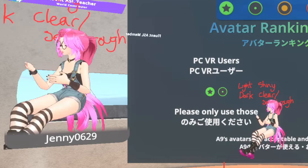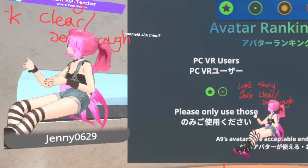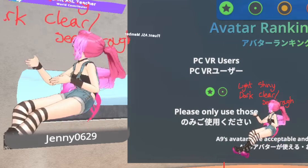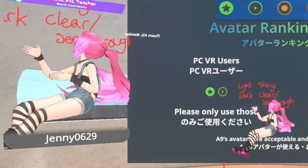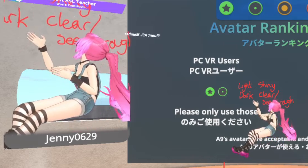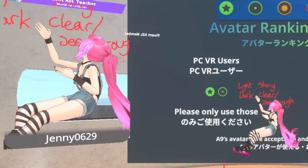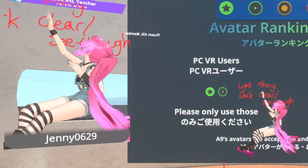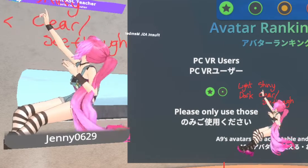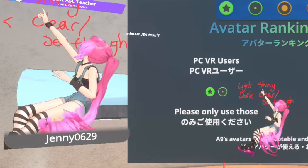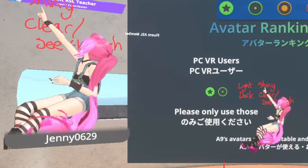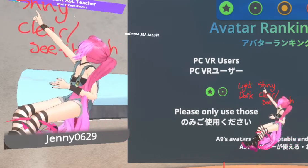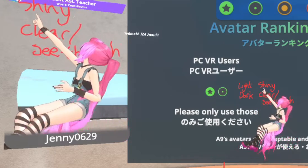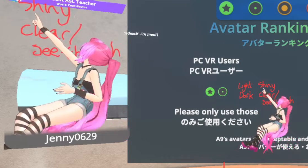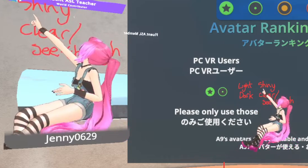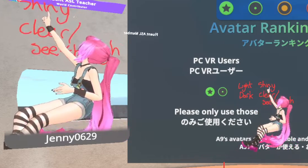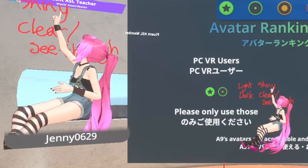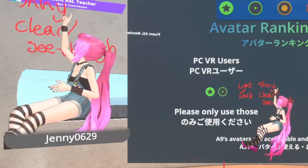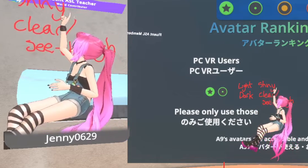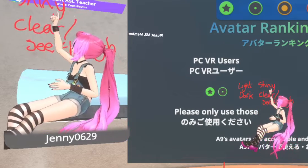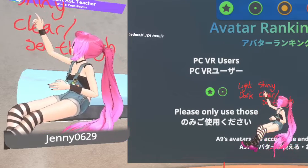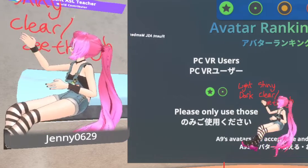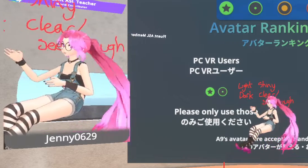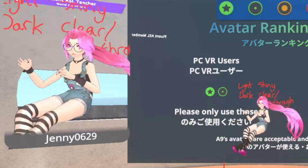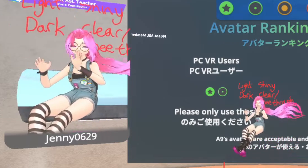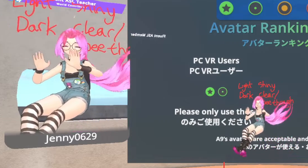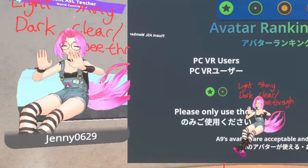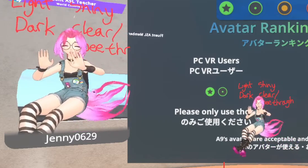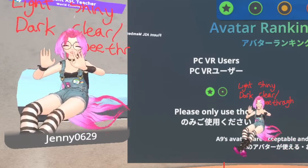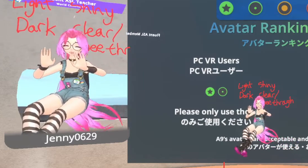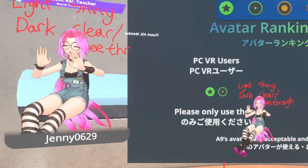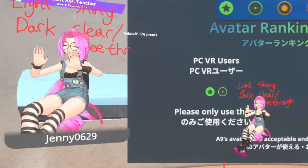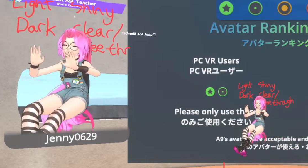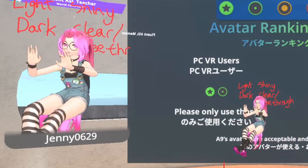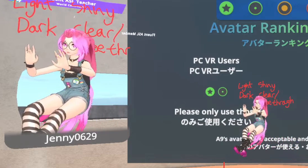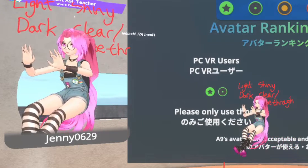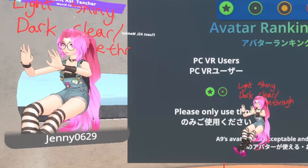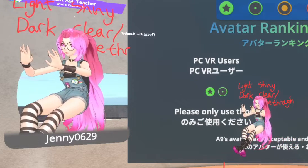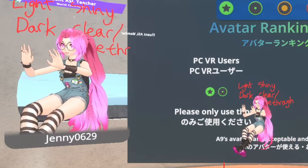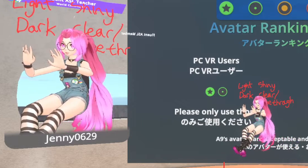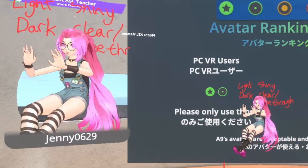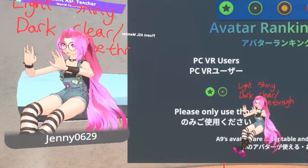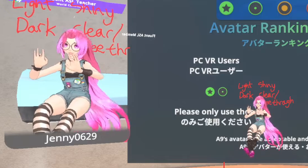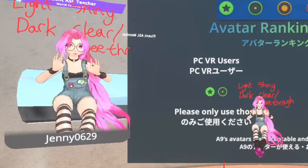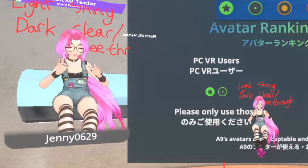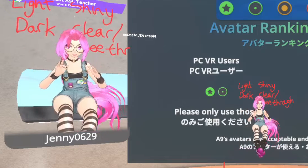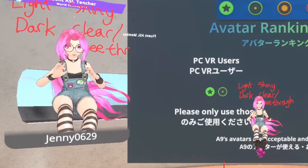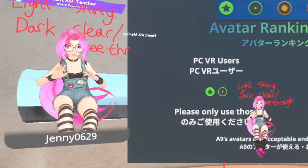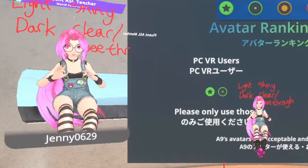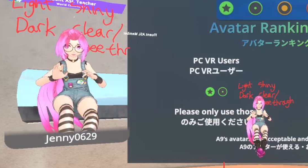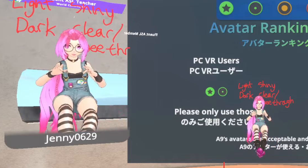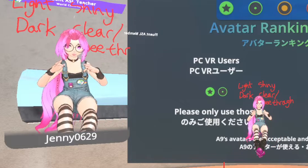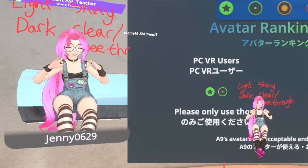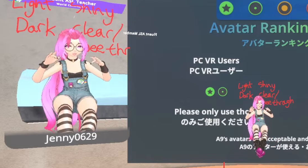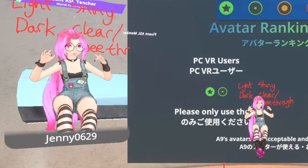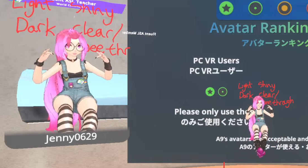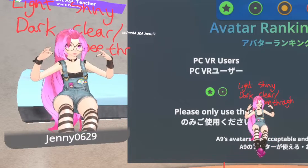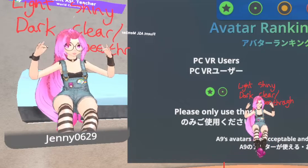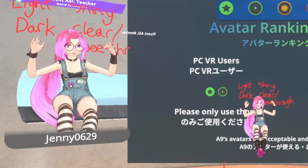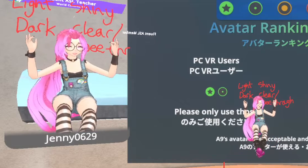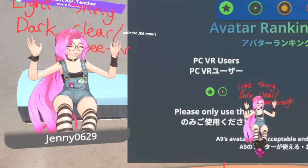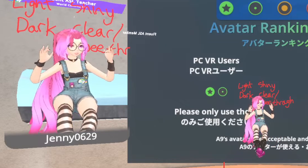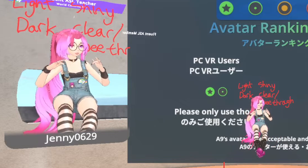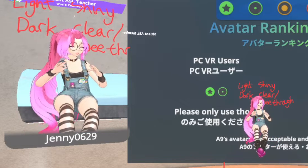See through, yeah. And then shiny, you're gonna have two middle fingers down, and then you're like